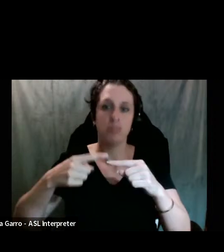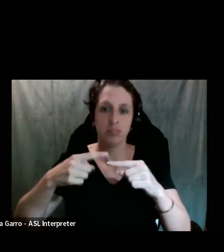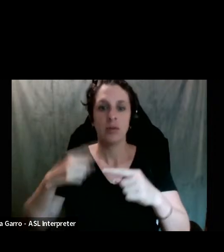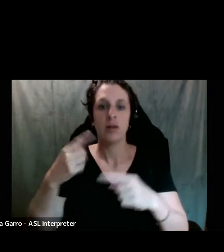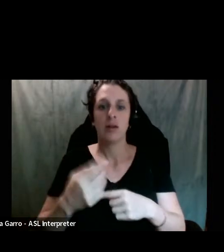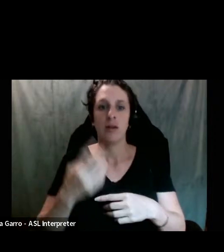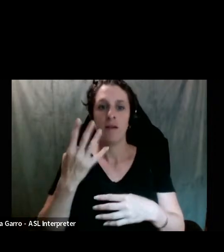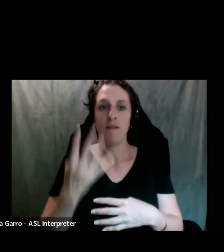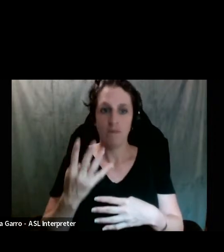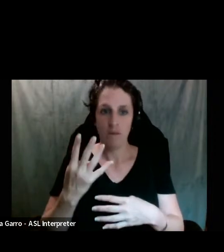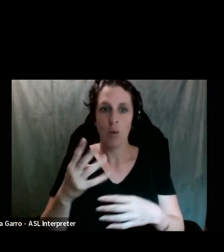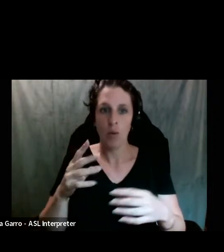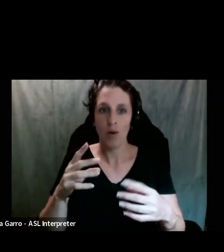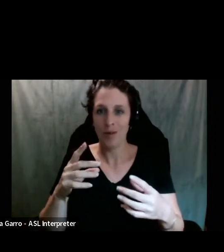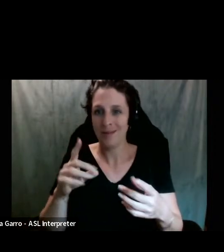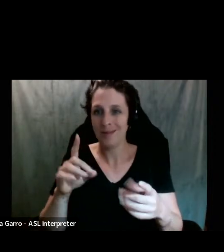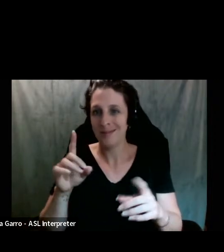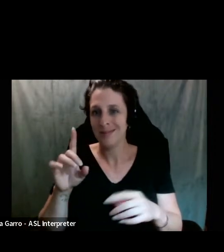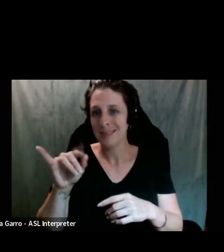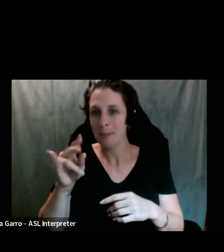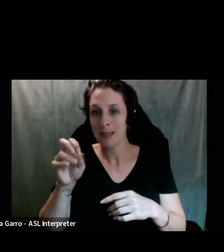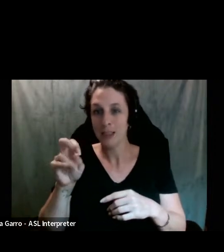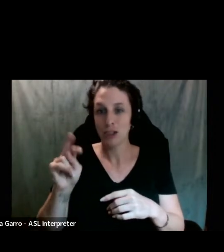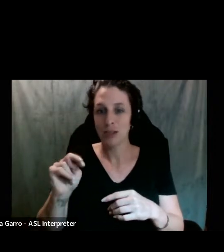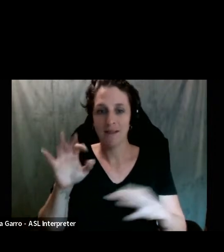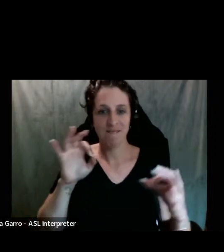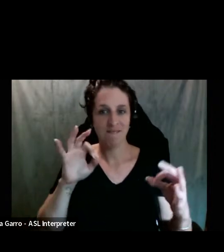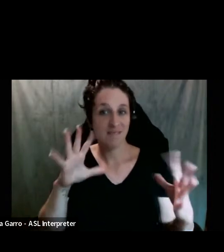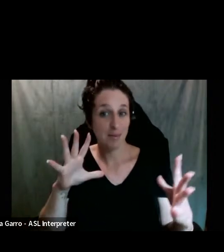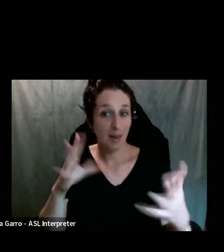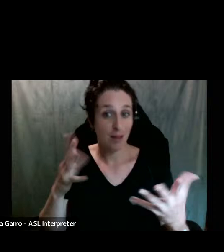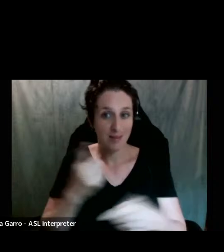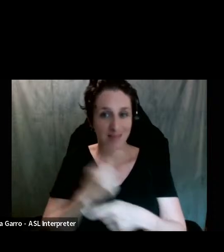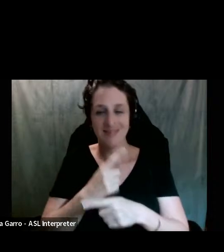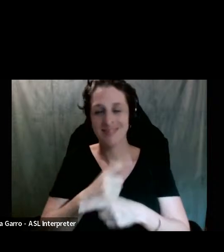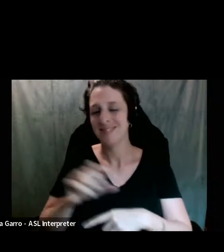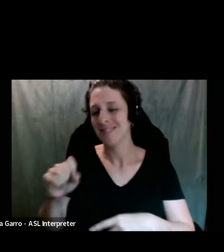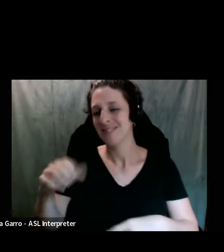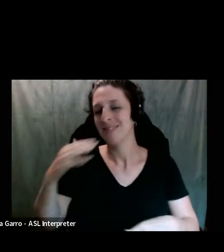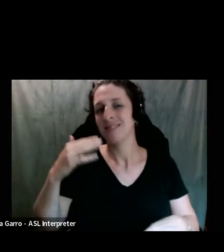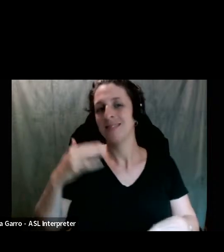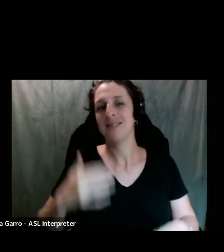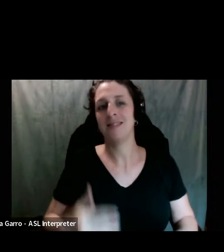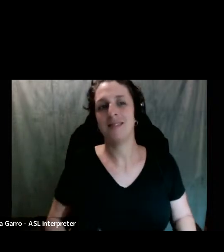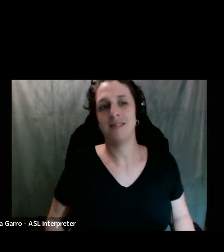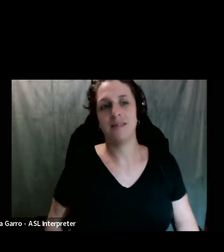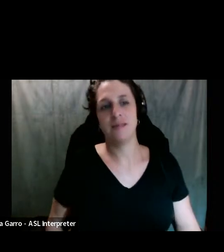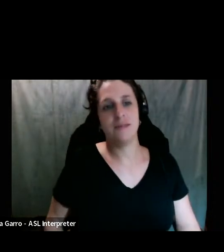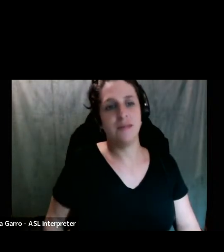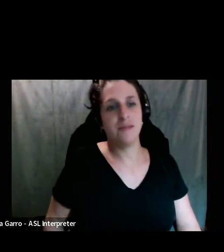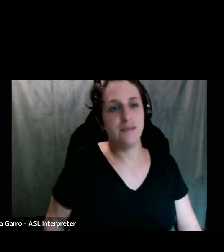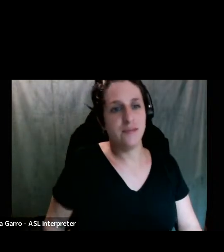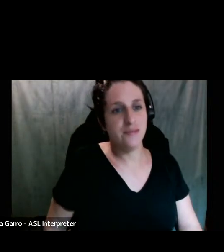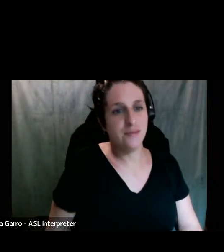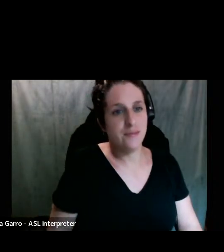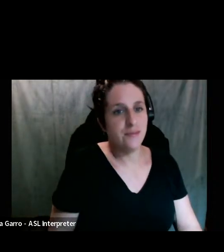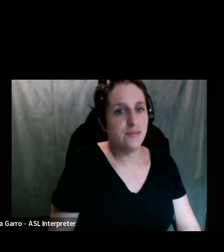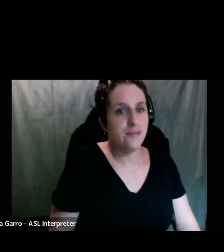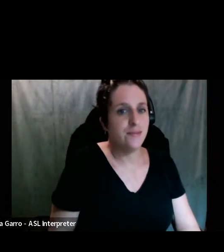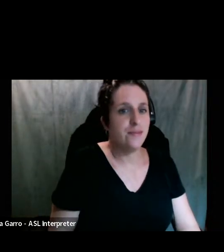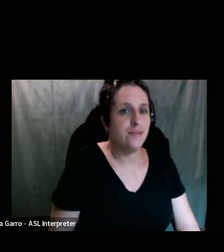dimensions, feedback. Absolutely. Right. Okay. Thank you. Yes, Trustee Chavez? Thank